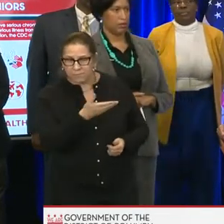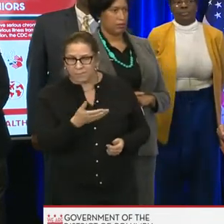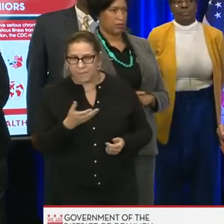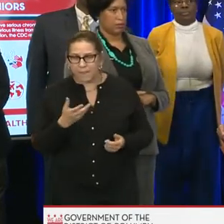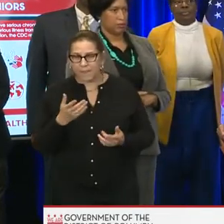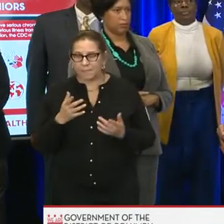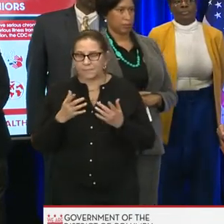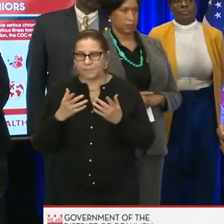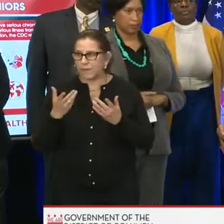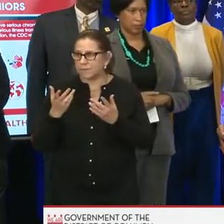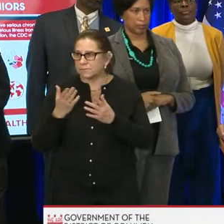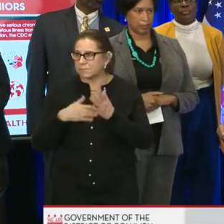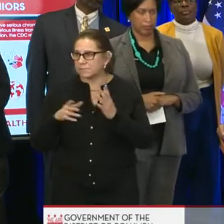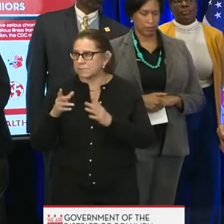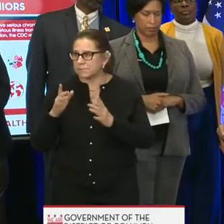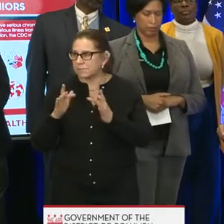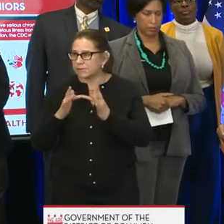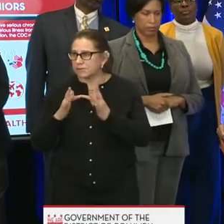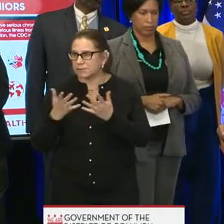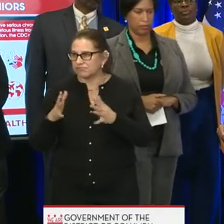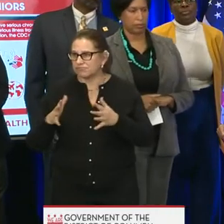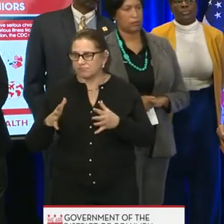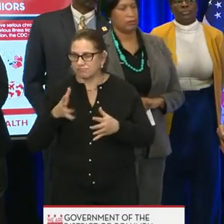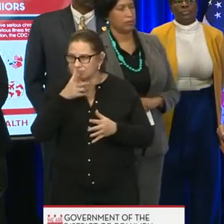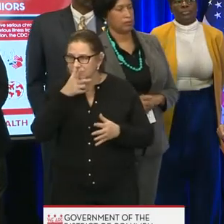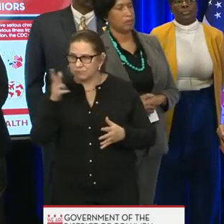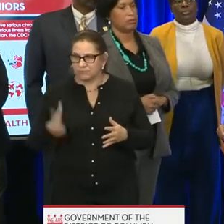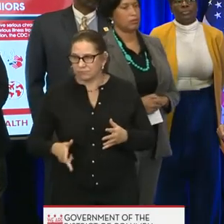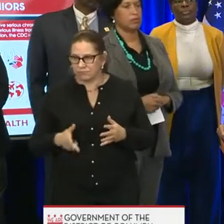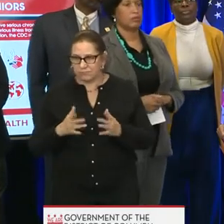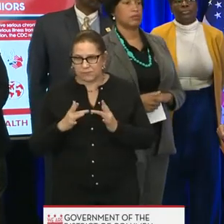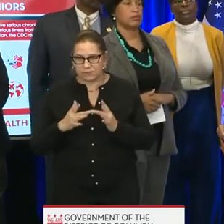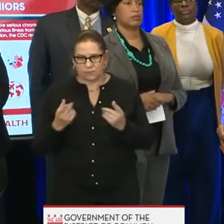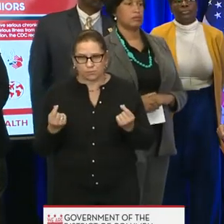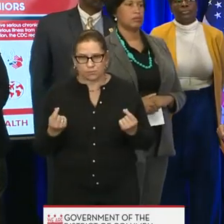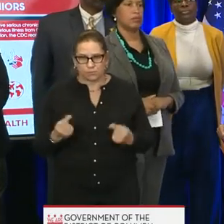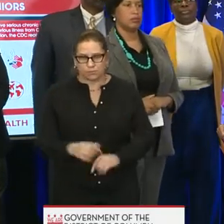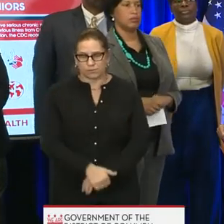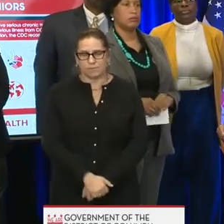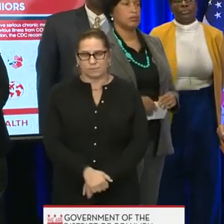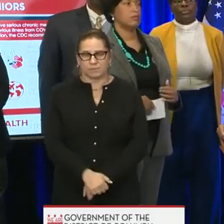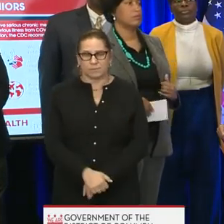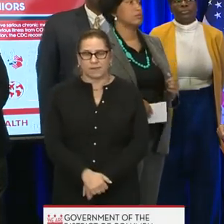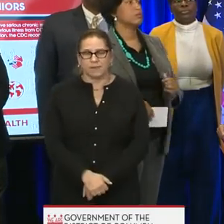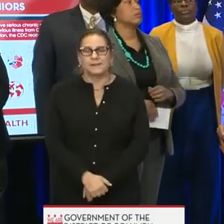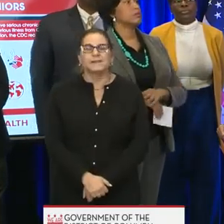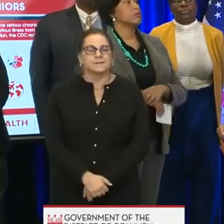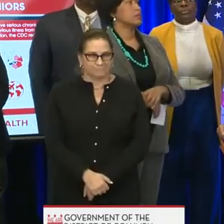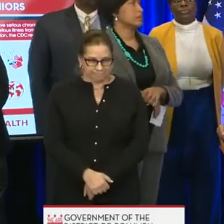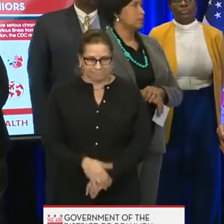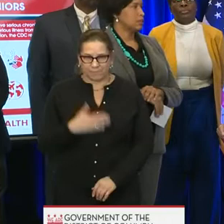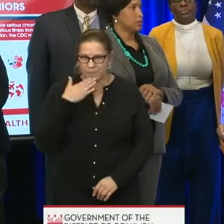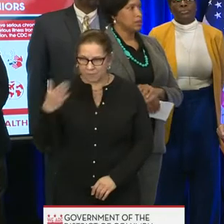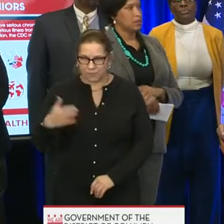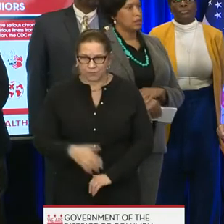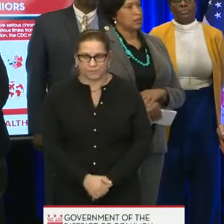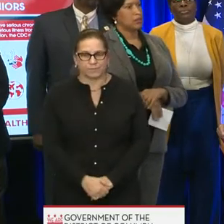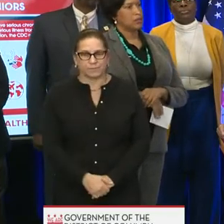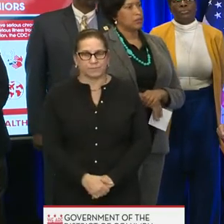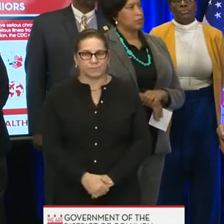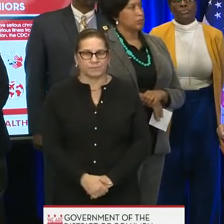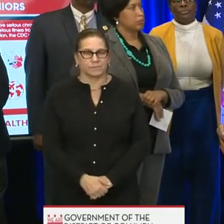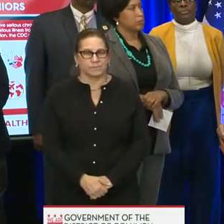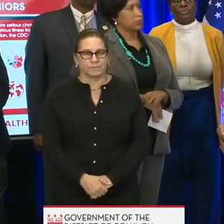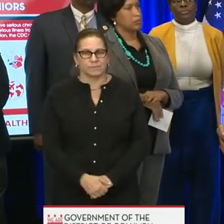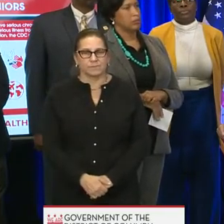Perry, for that question. So beginning next week, families and students will have access to their schools to come pick